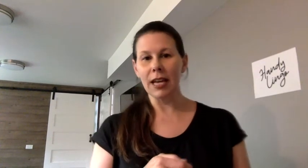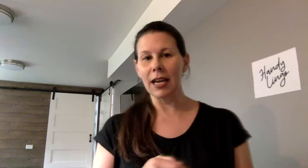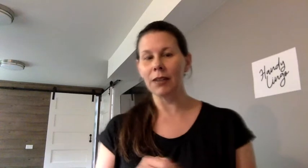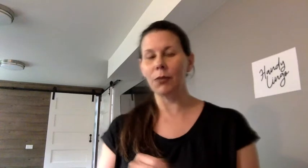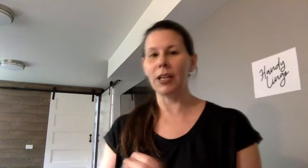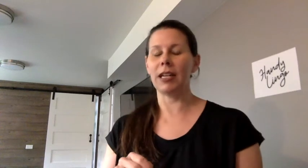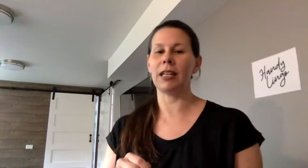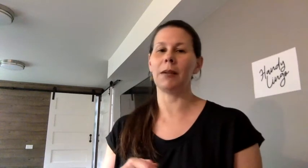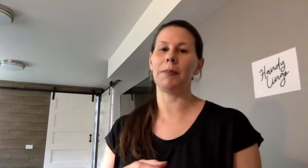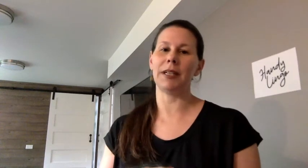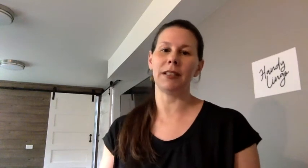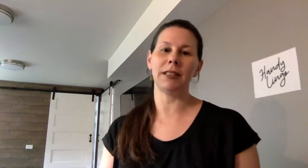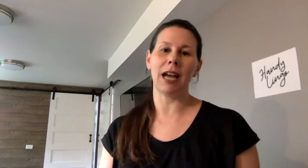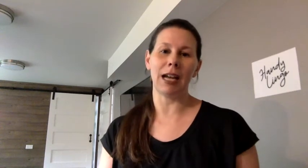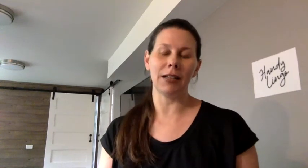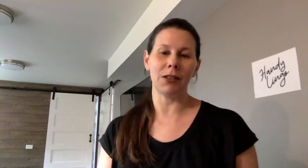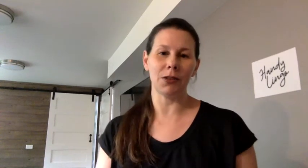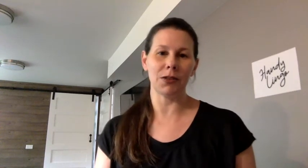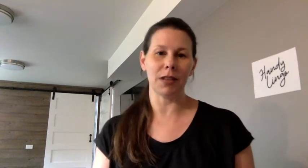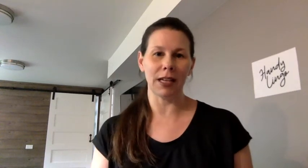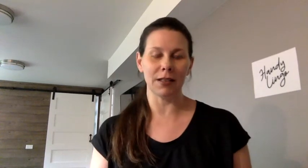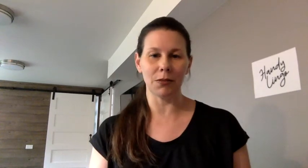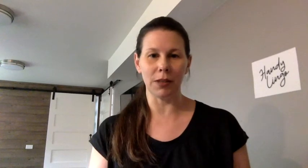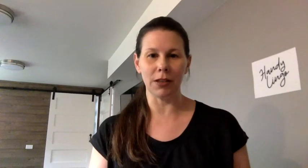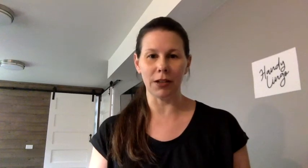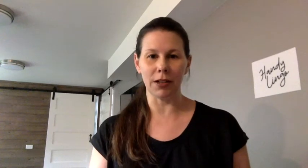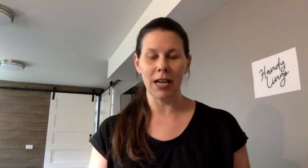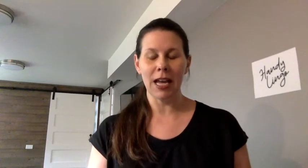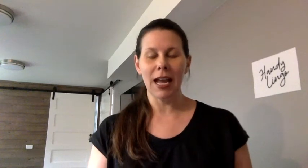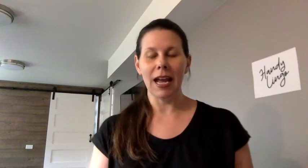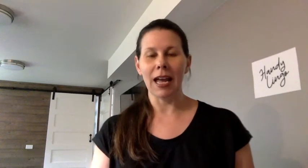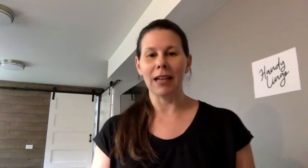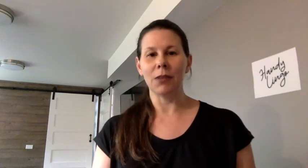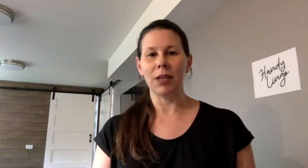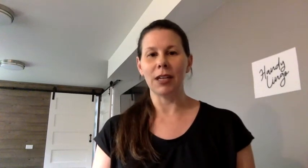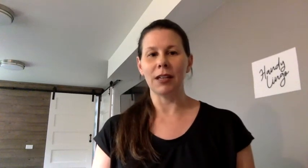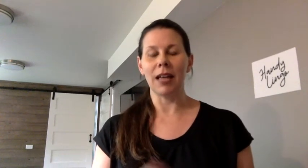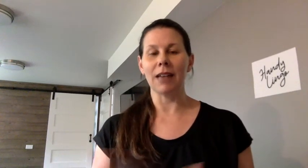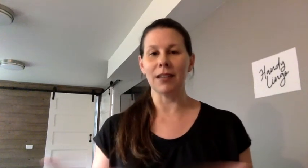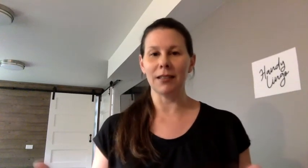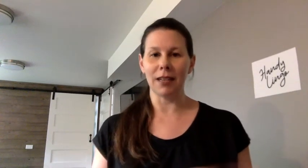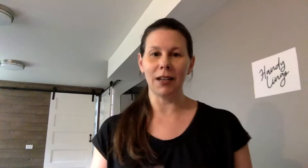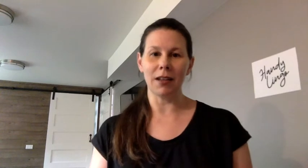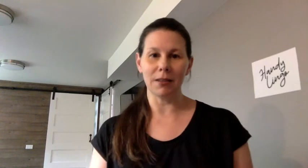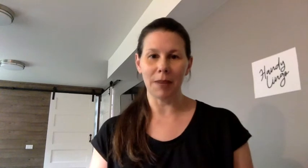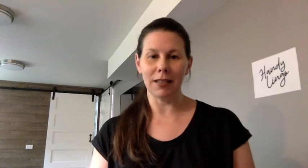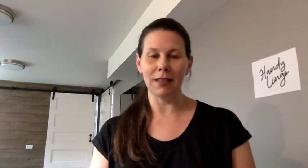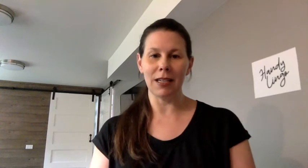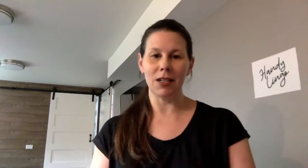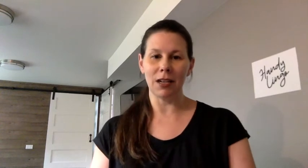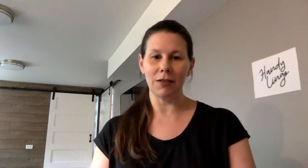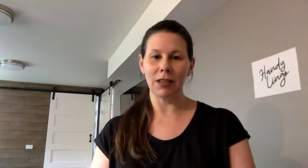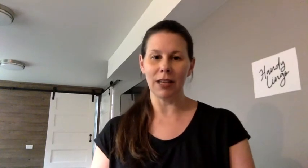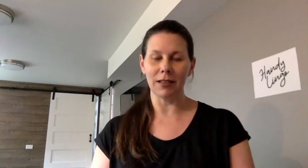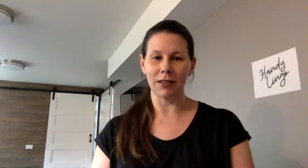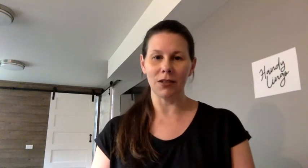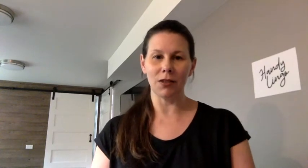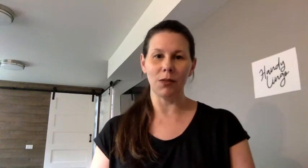And we can build on those signs that we learn. And we can, as I said, customize each and every lesson so that what